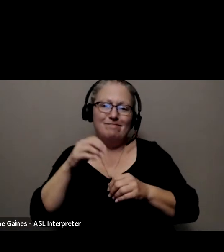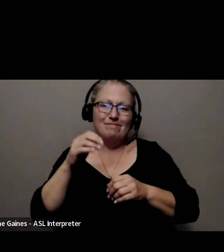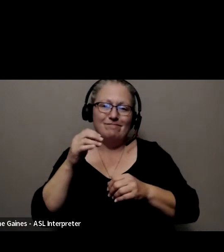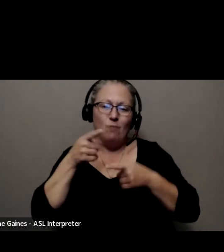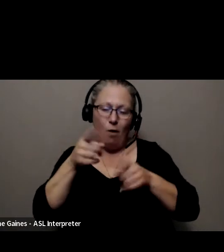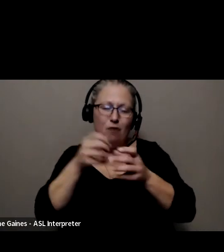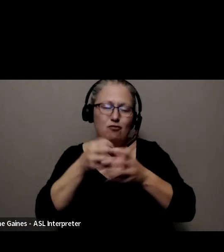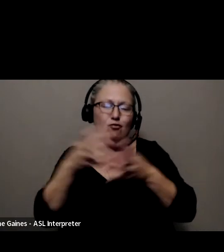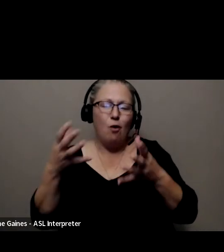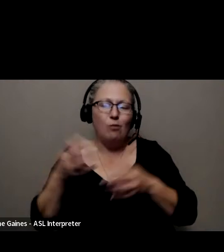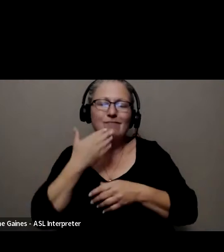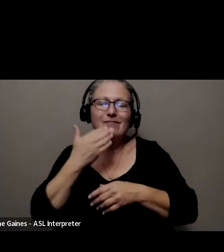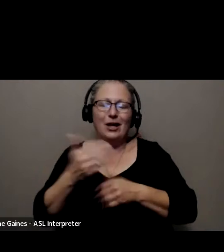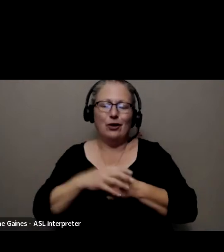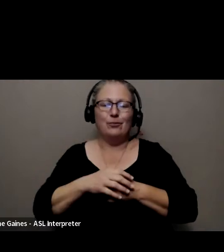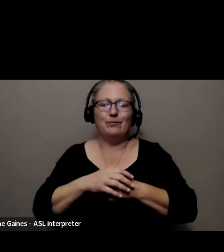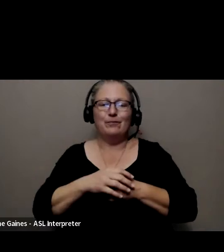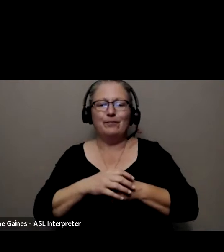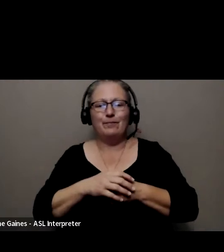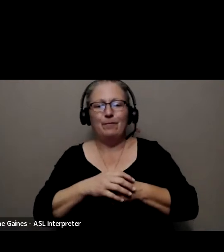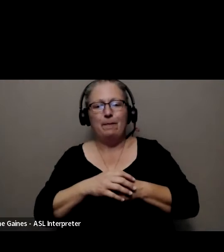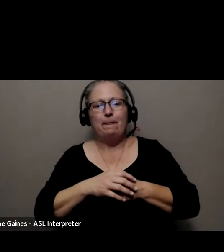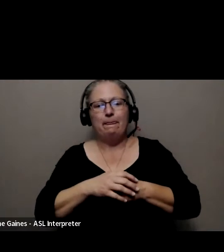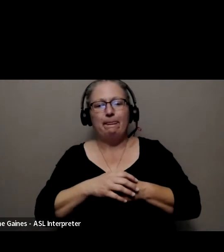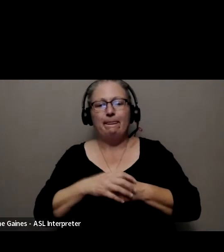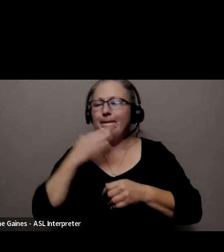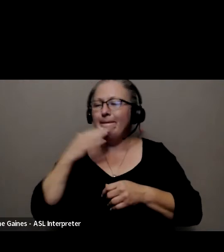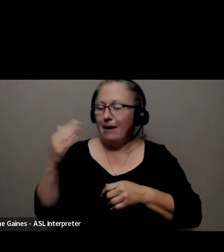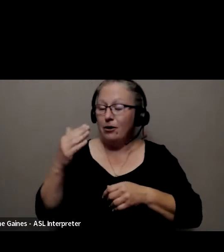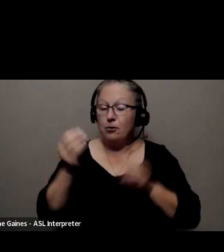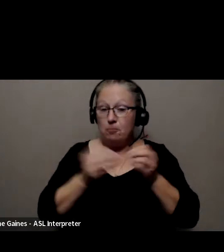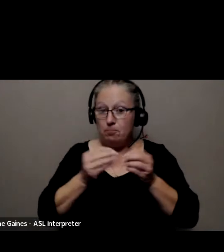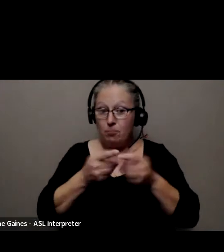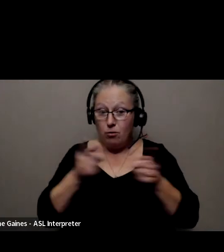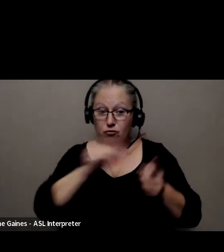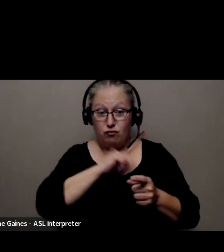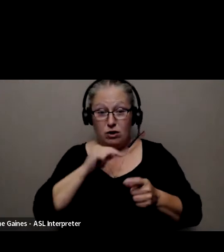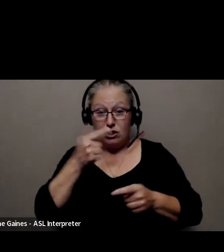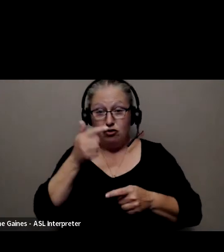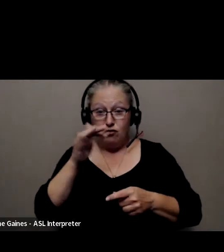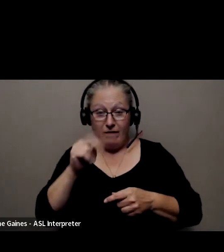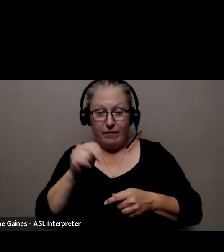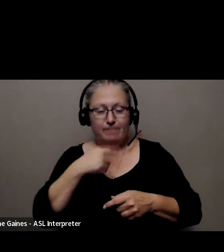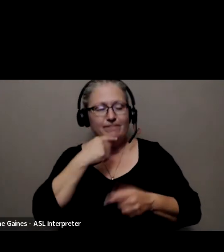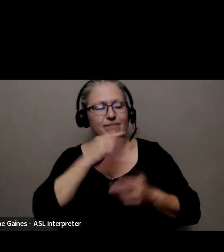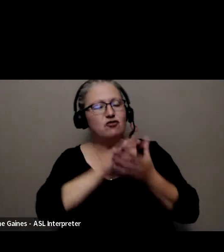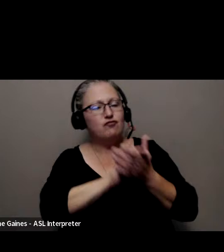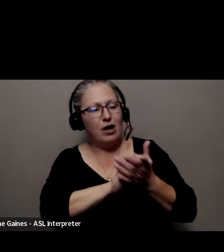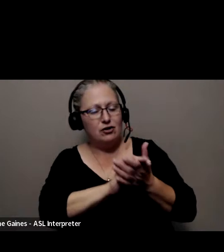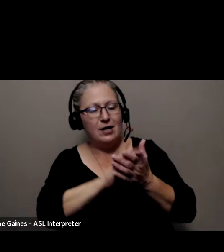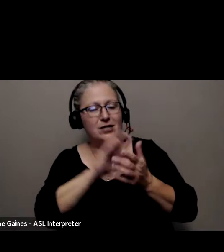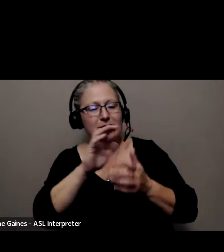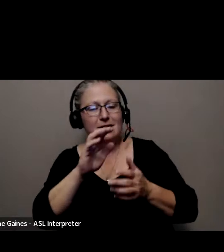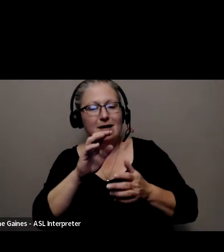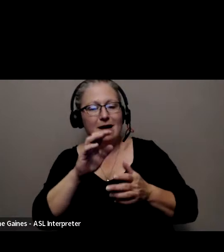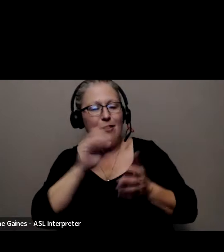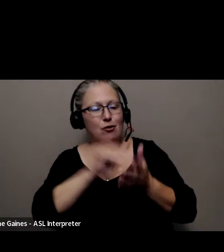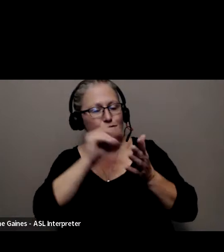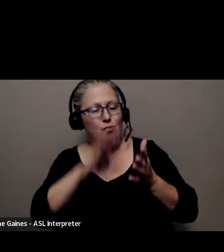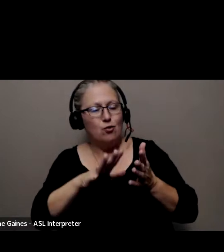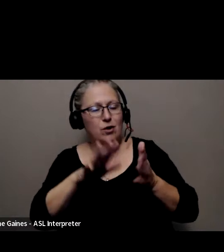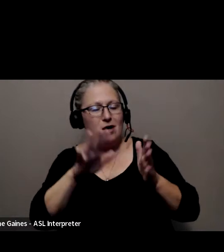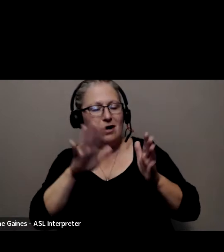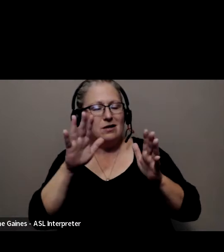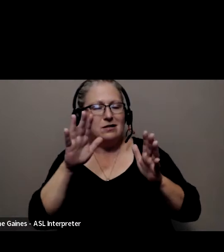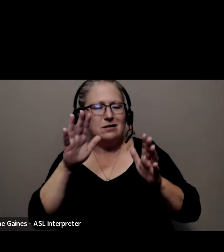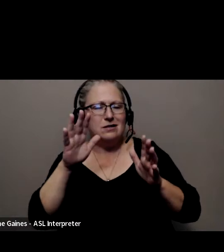you. Thank you. Anybody else? Trustee Griffin? I want to congratulate the outstanding students and